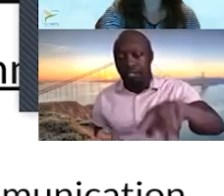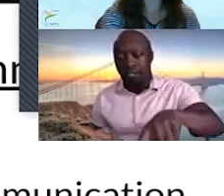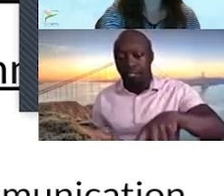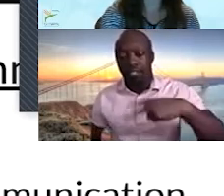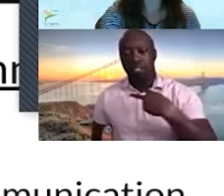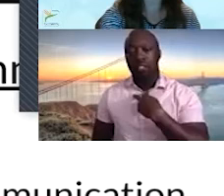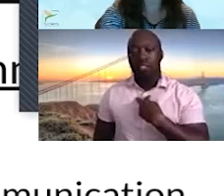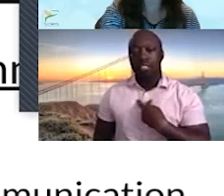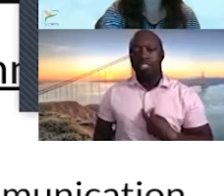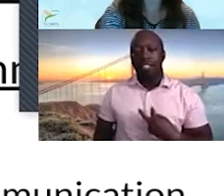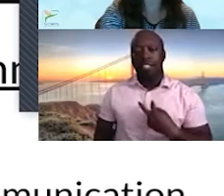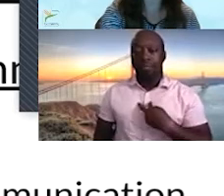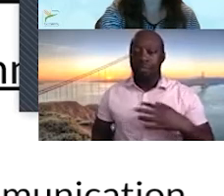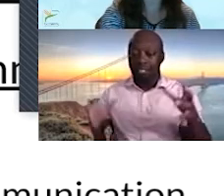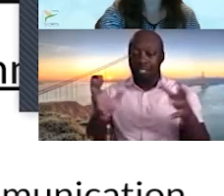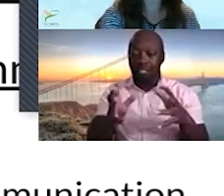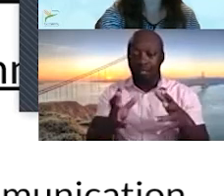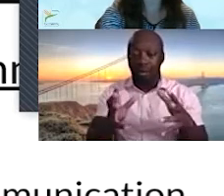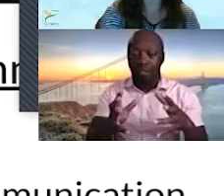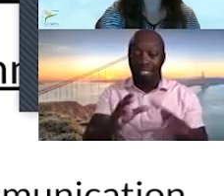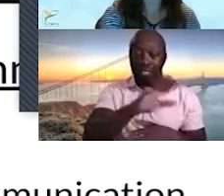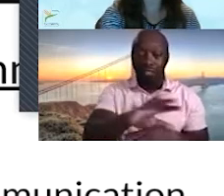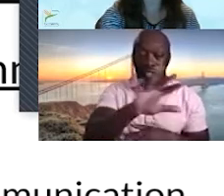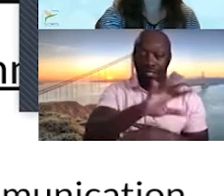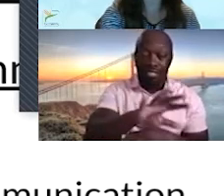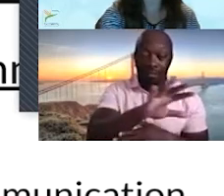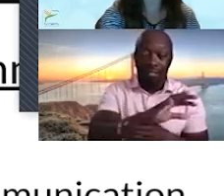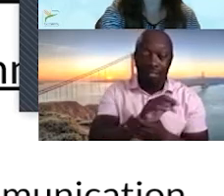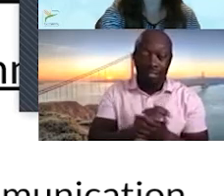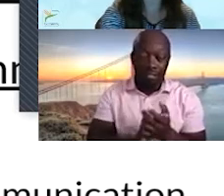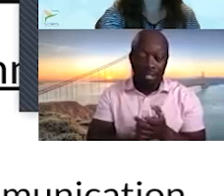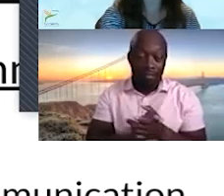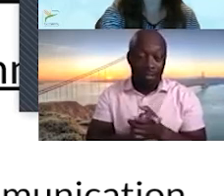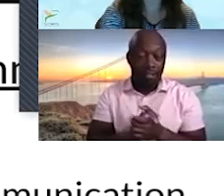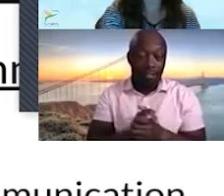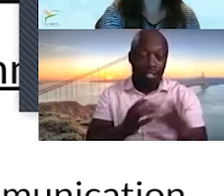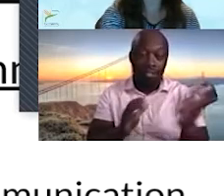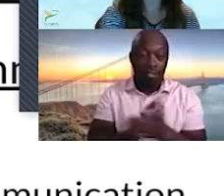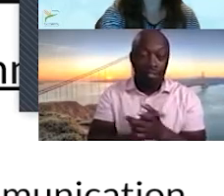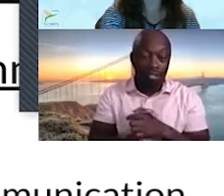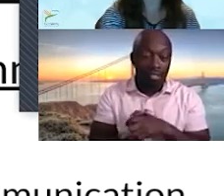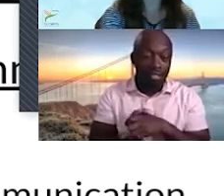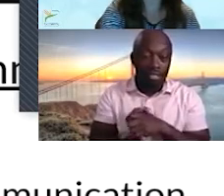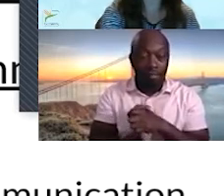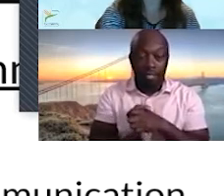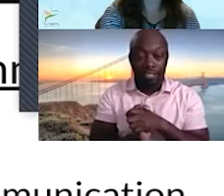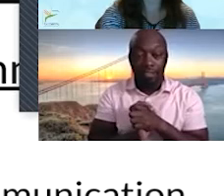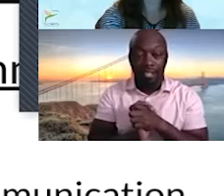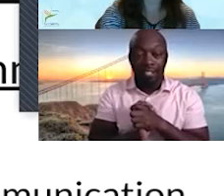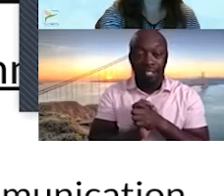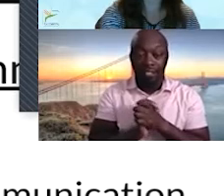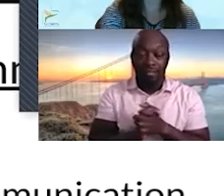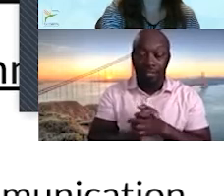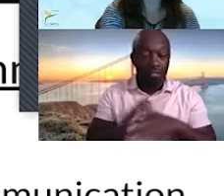and middle, along their chest. Remember, because they're a little small, and this is around the 7-10 month. You can even do it earlier. 6 months is